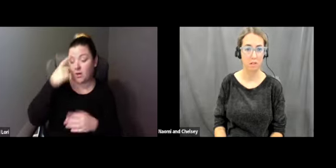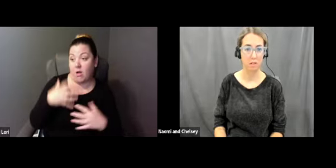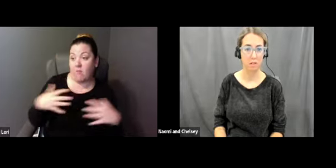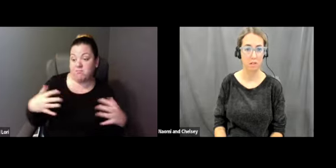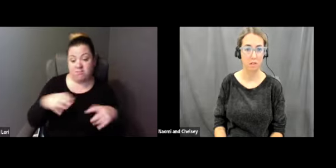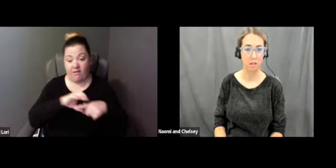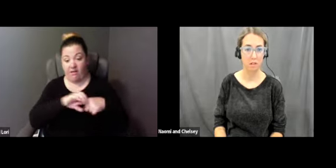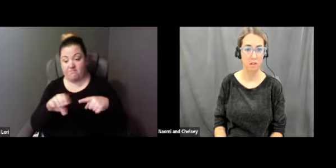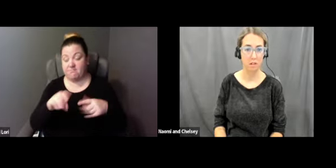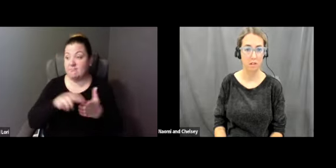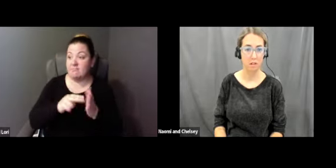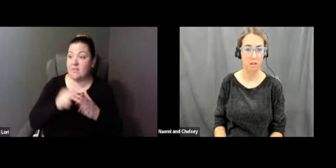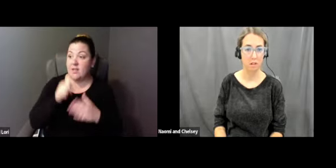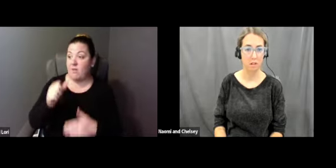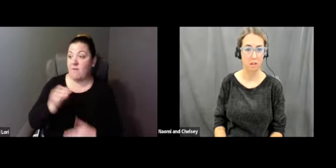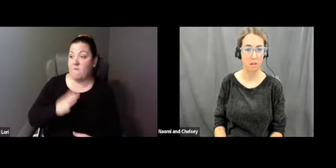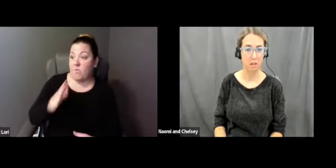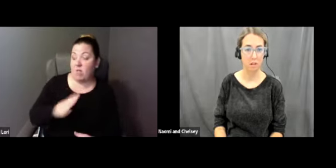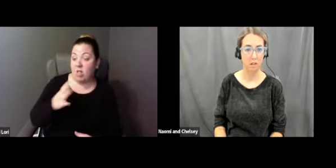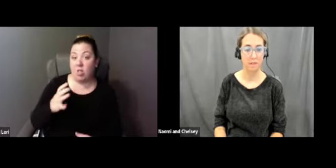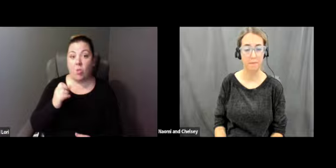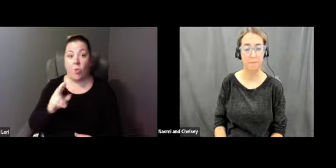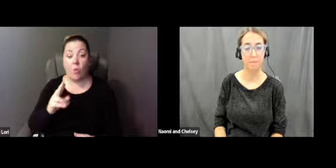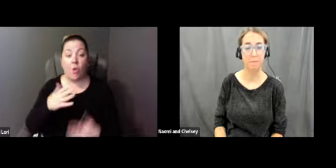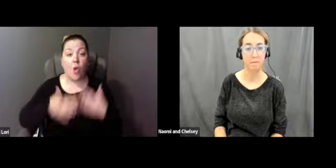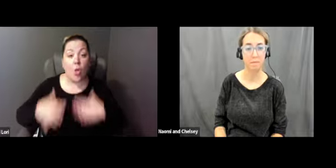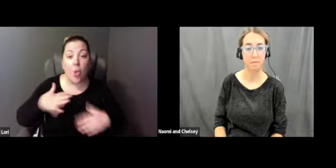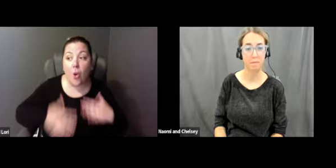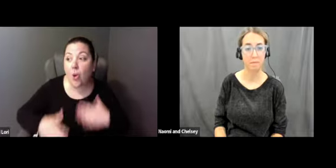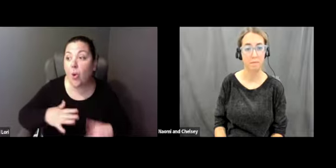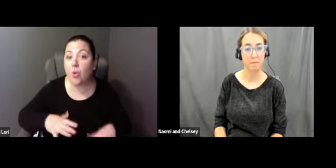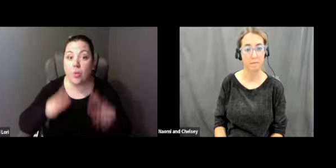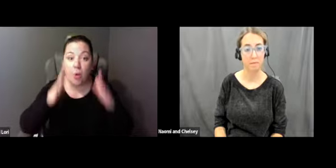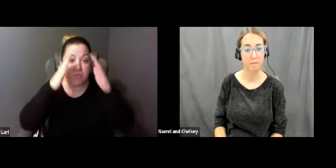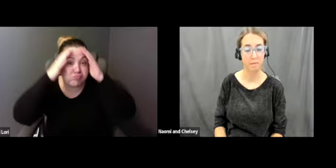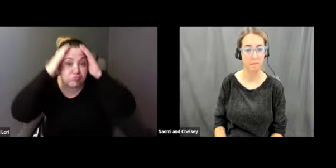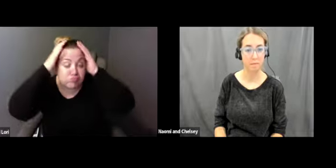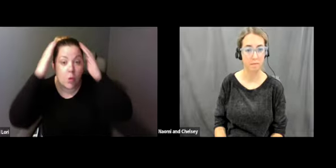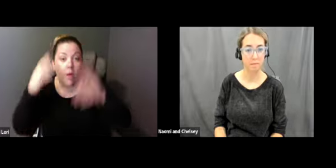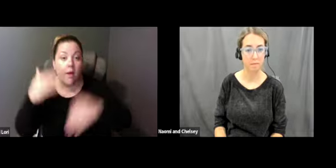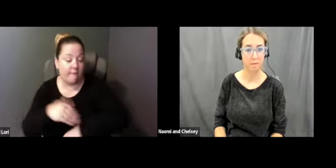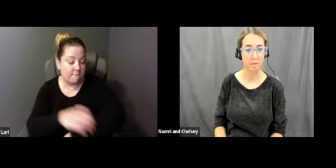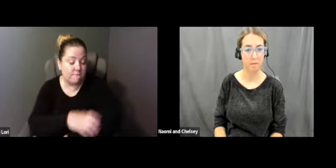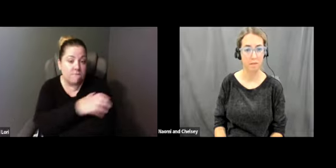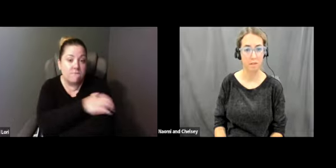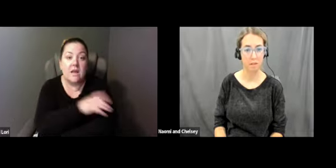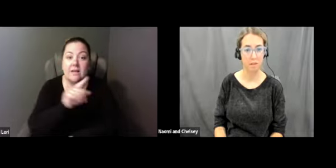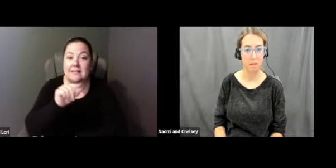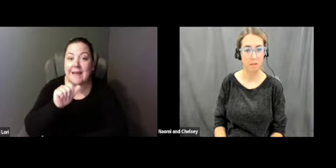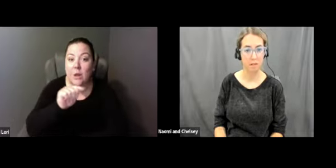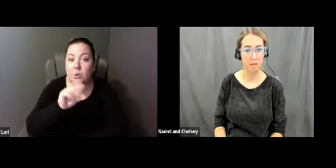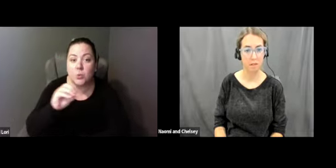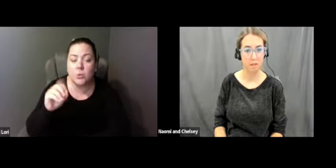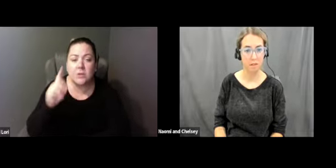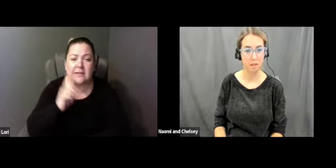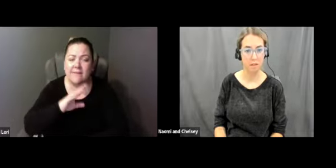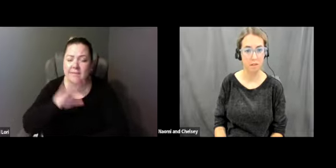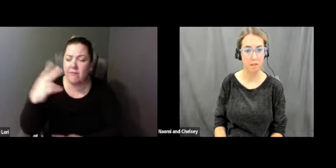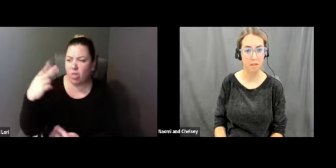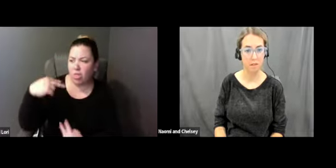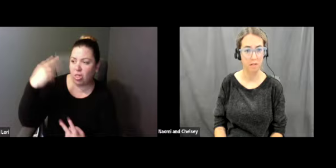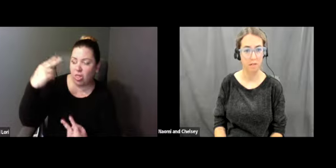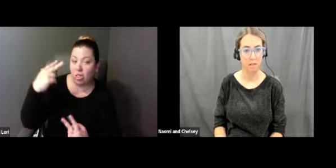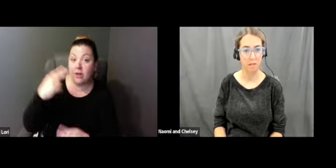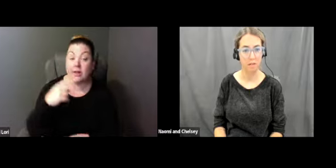my clothing choices or my hair choices or the fact that I have tattoos, but absolutely not for mainstream English